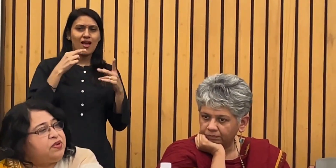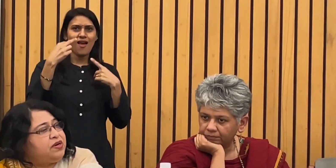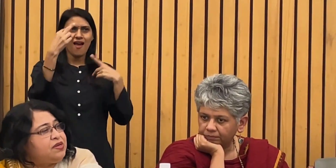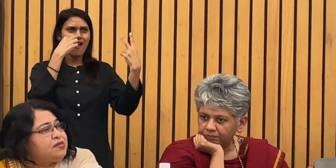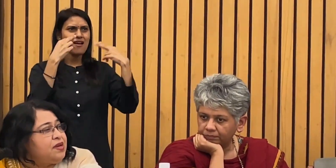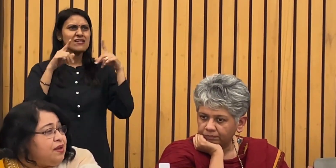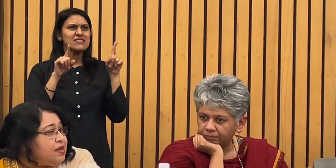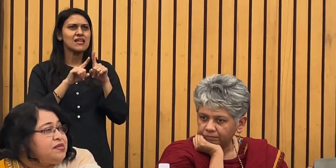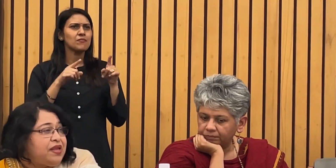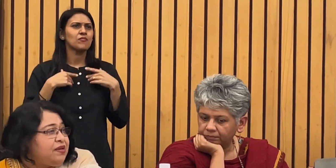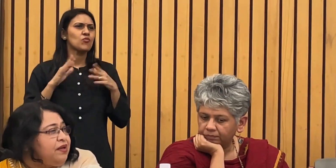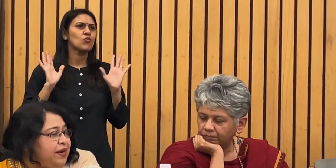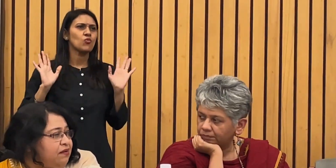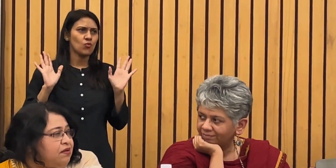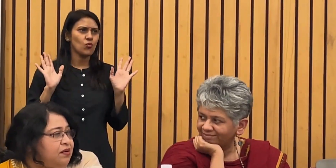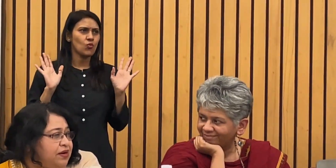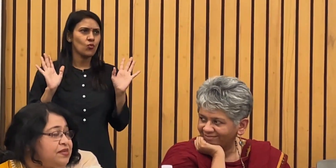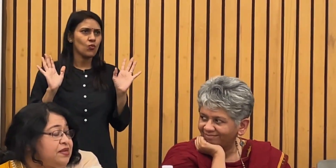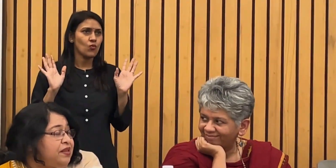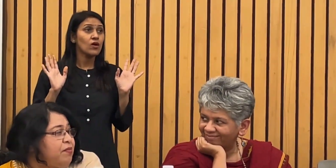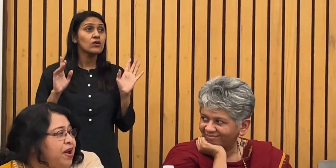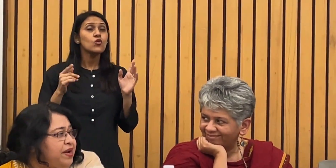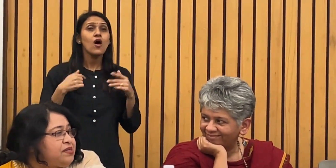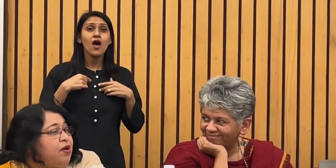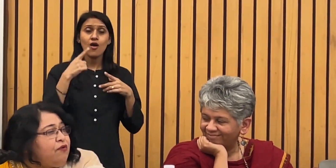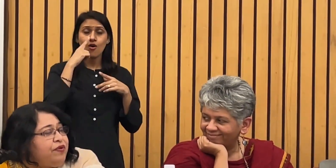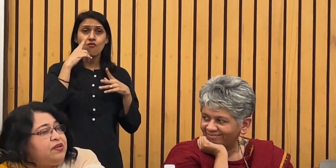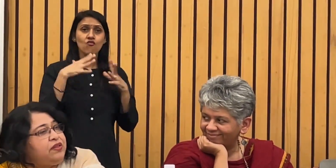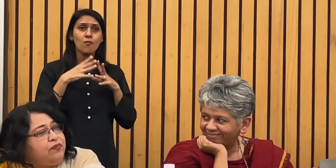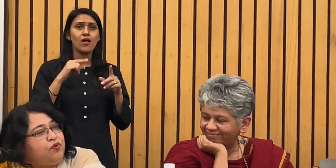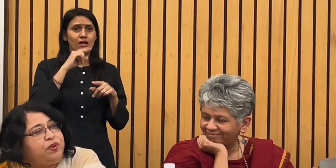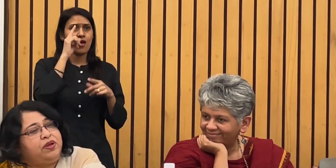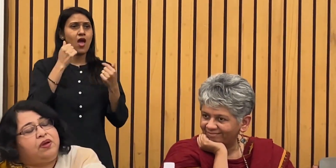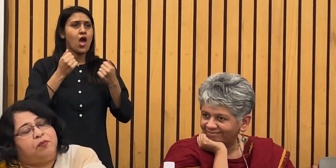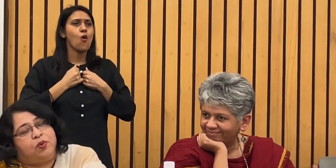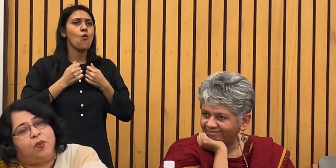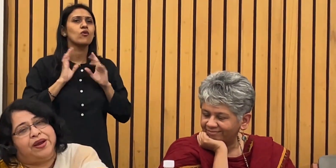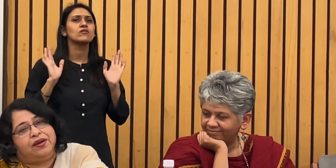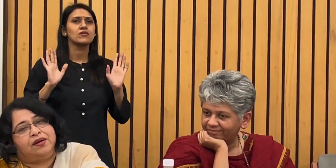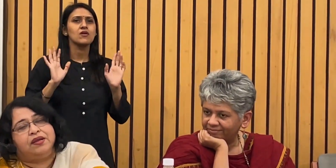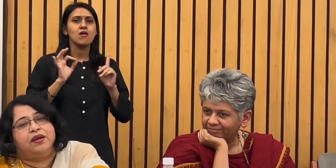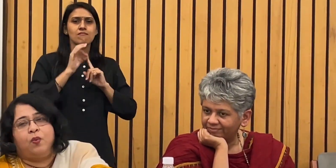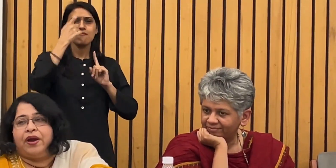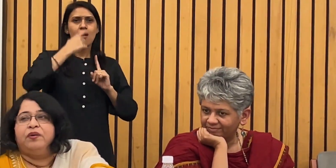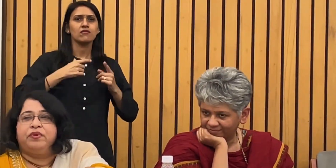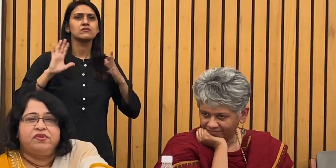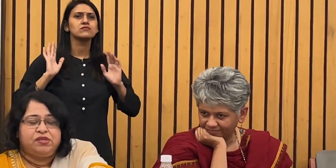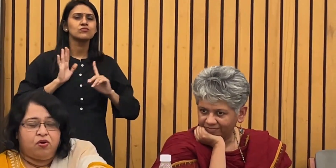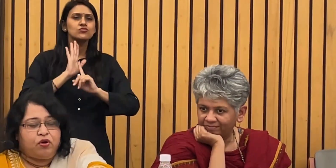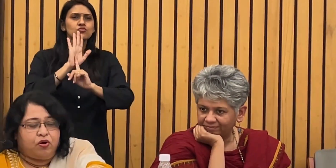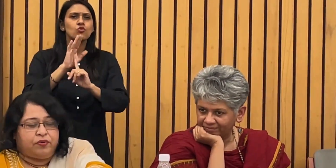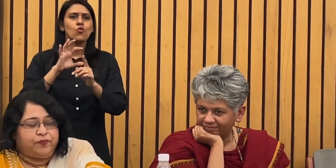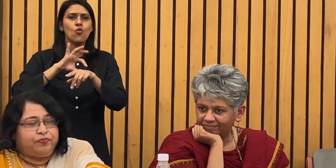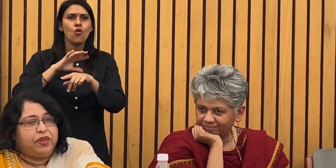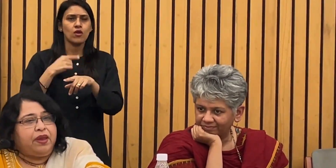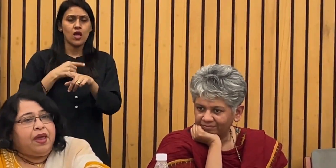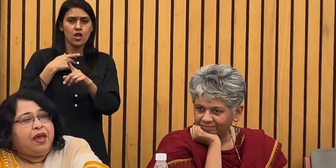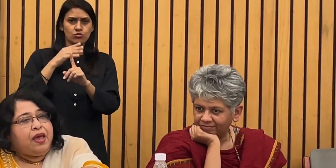with disabilities is like a great hurdle. It is in their minds whether they would be provided the required privacy or